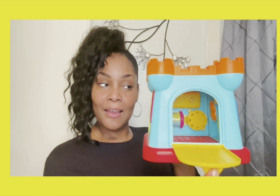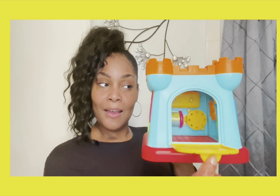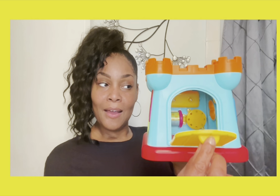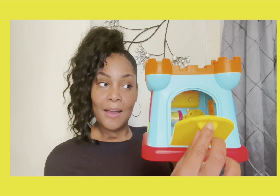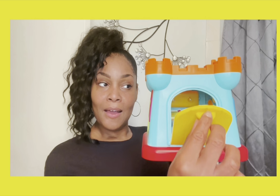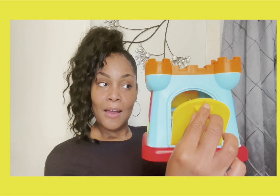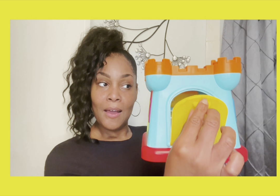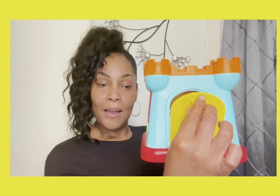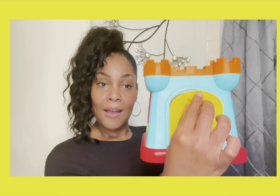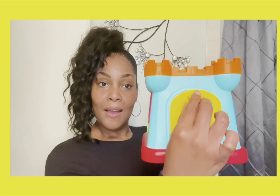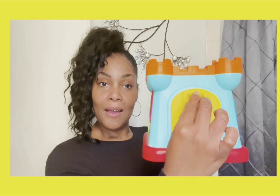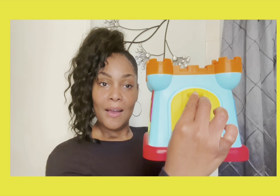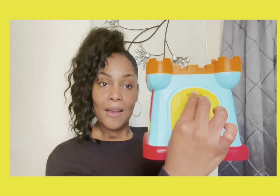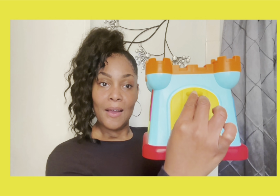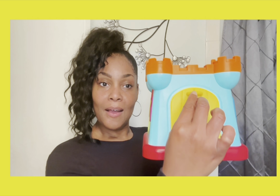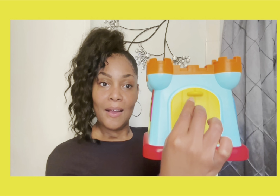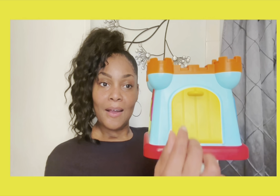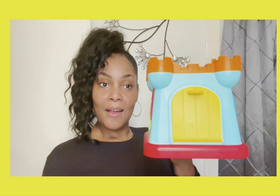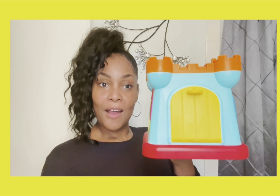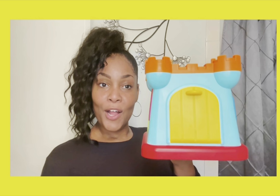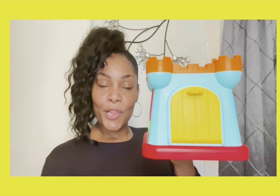then